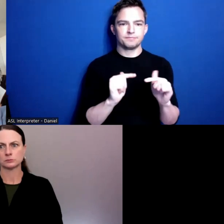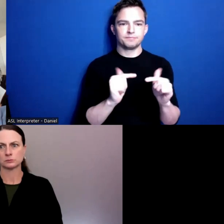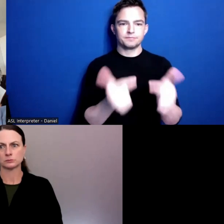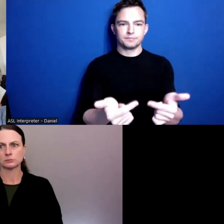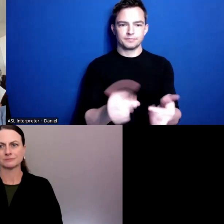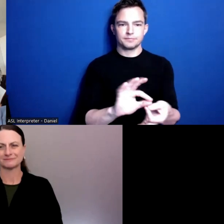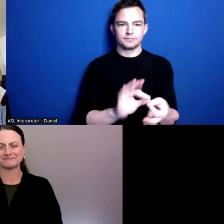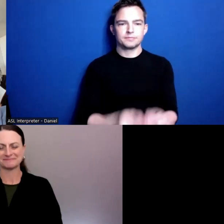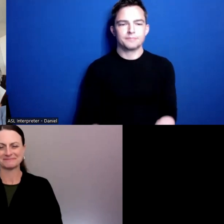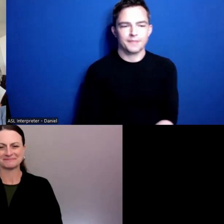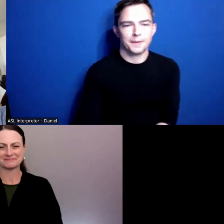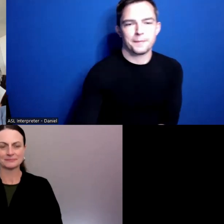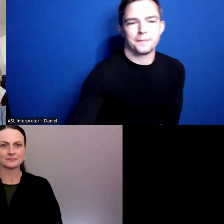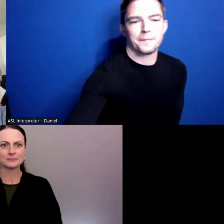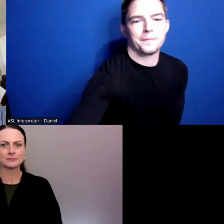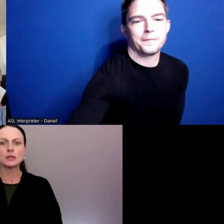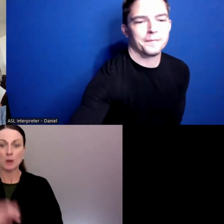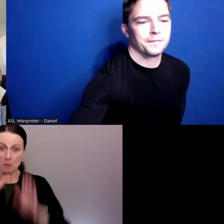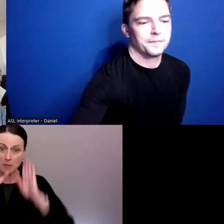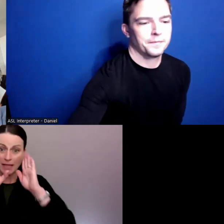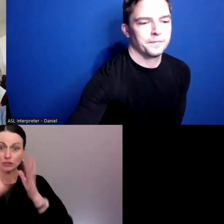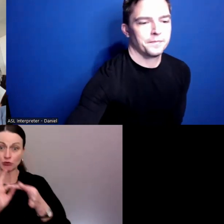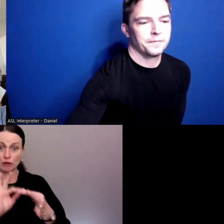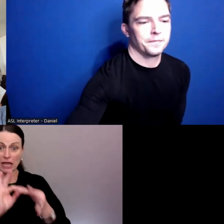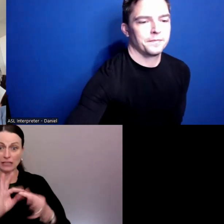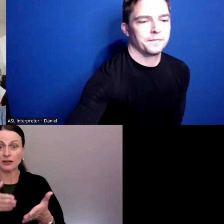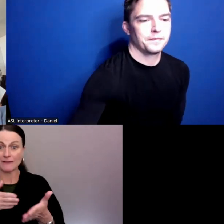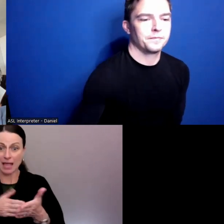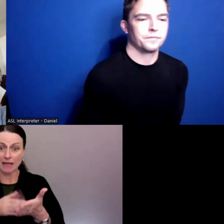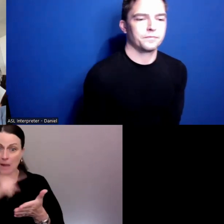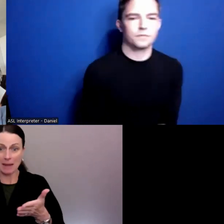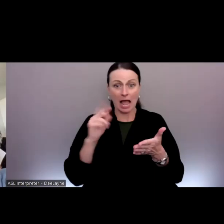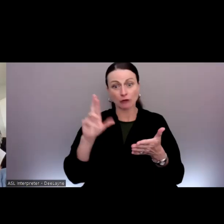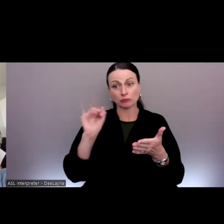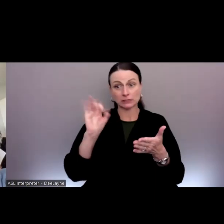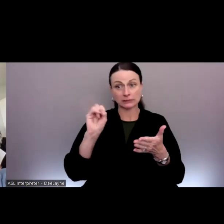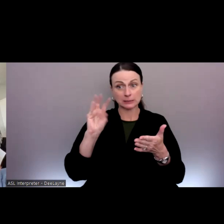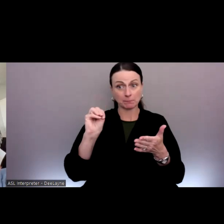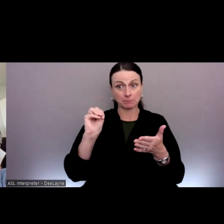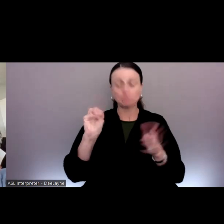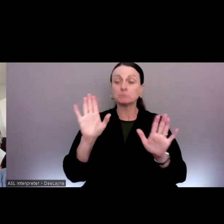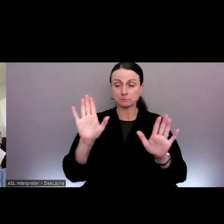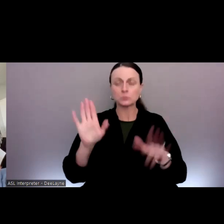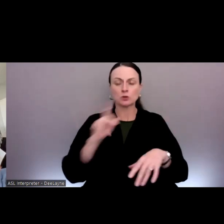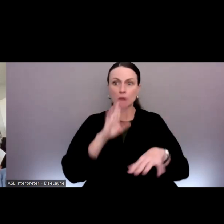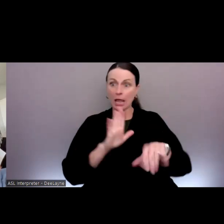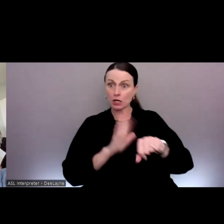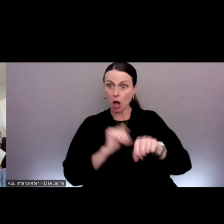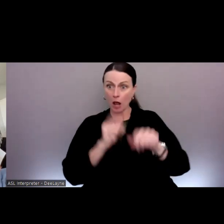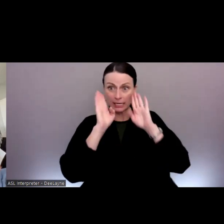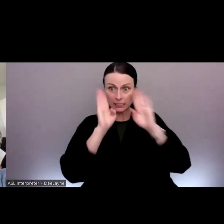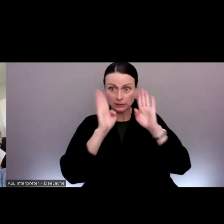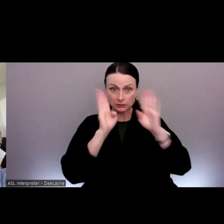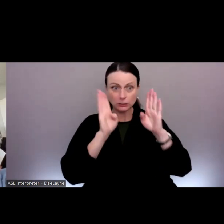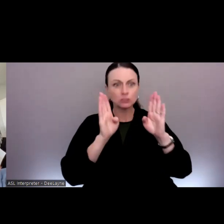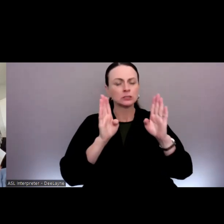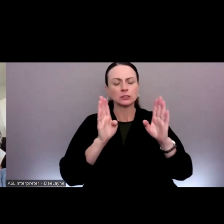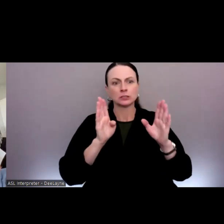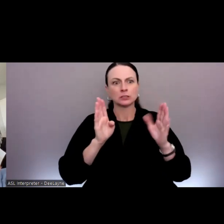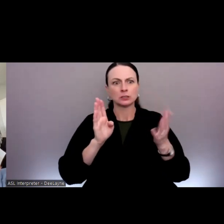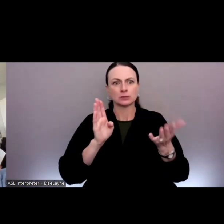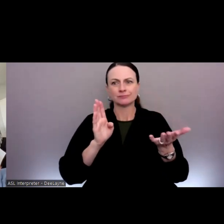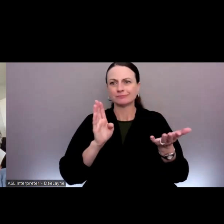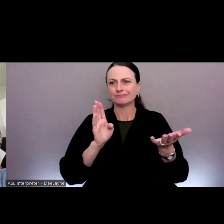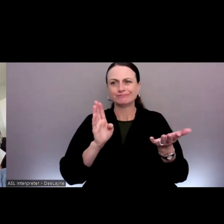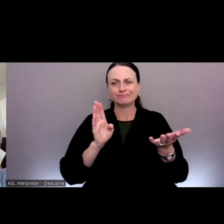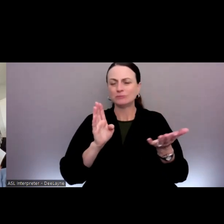relations of anti-Black racism. So calling attention to the sloppy use of how, you know, of the term